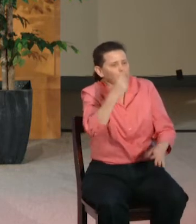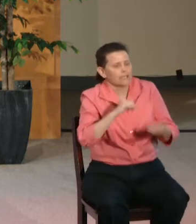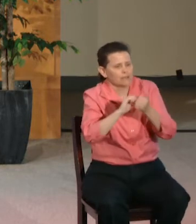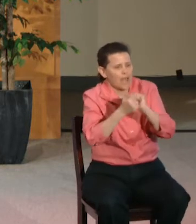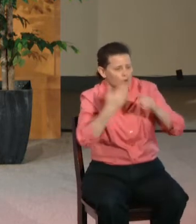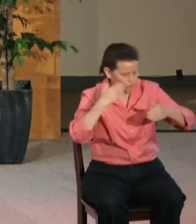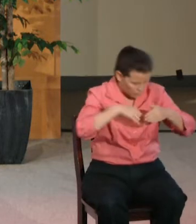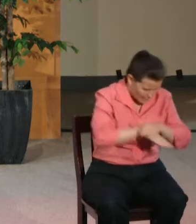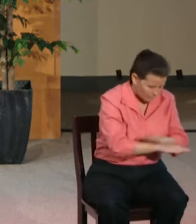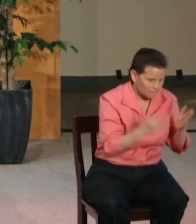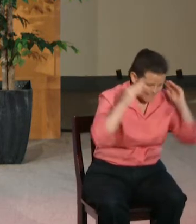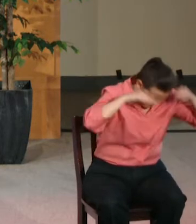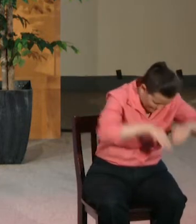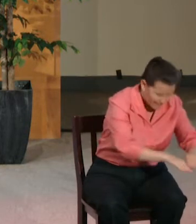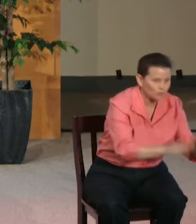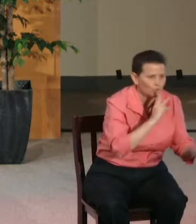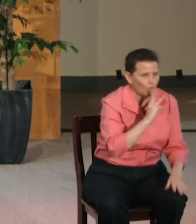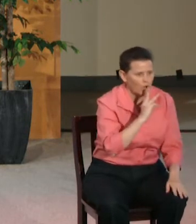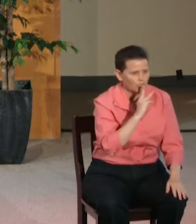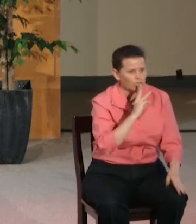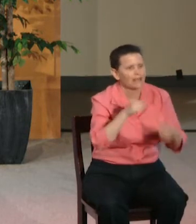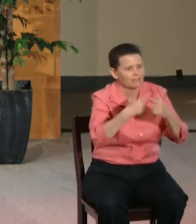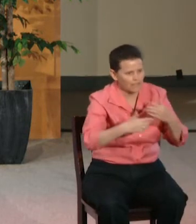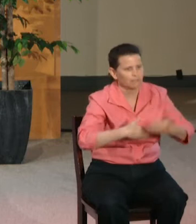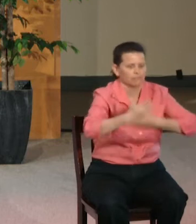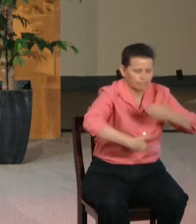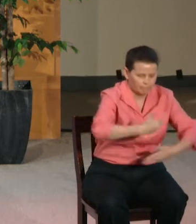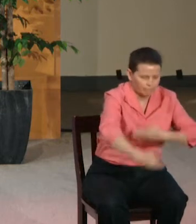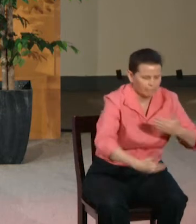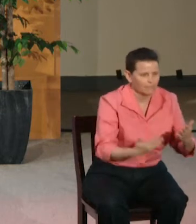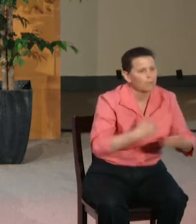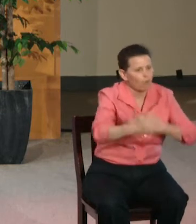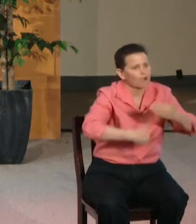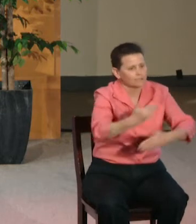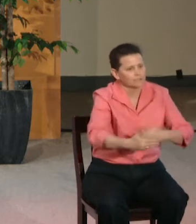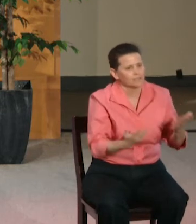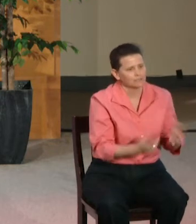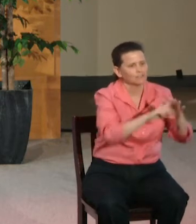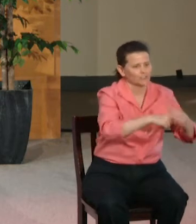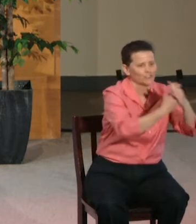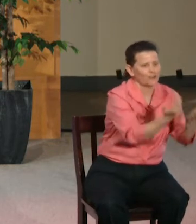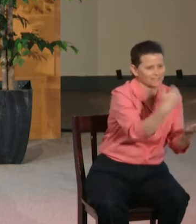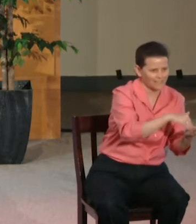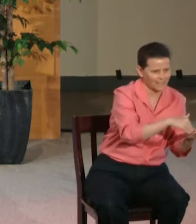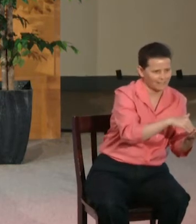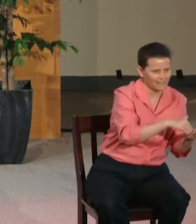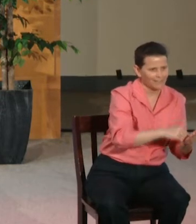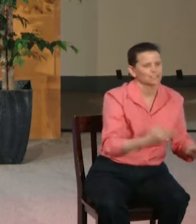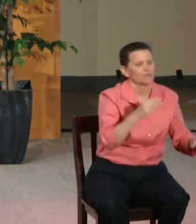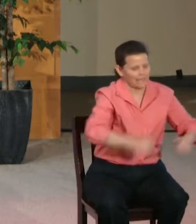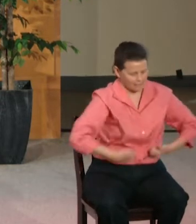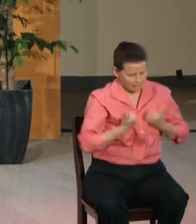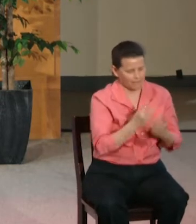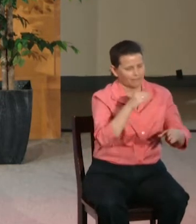in a long time revisiting that movie in light of this, to like this theme that we've got going on here in June. What can we